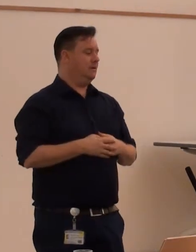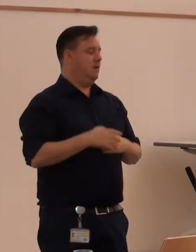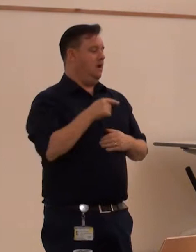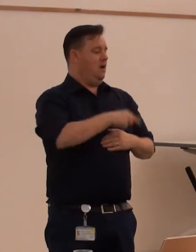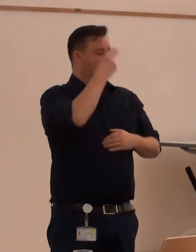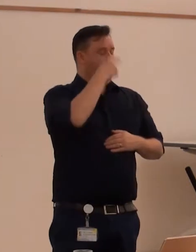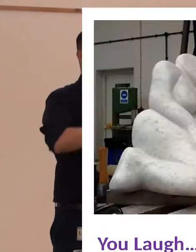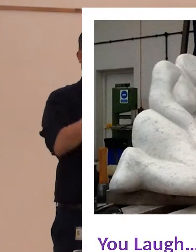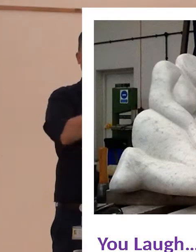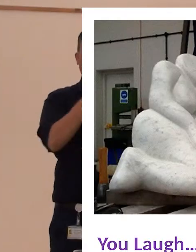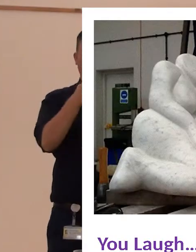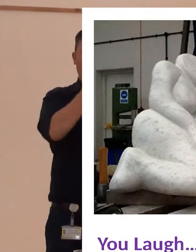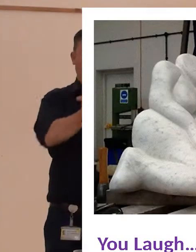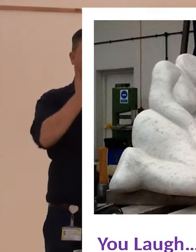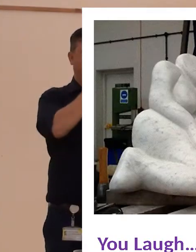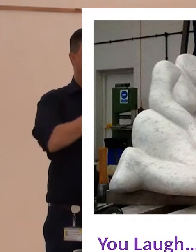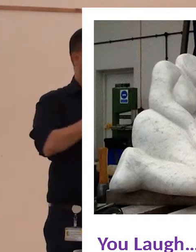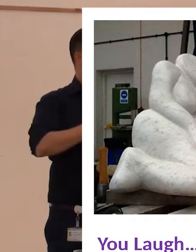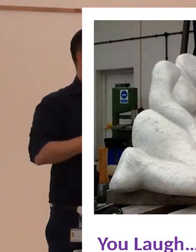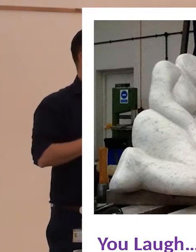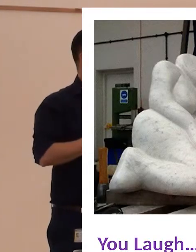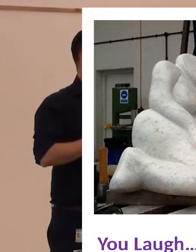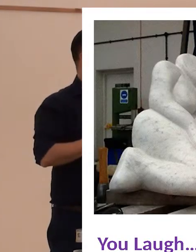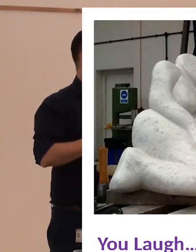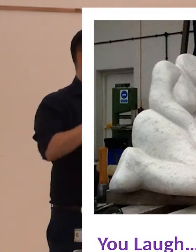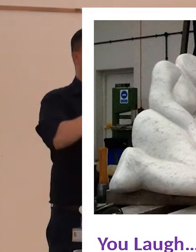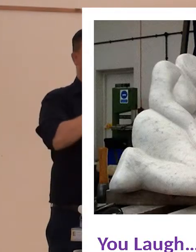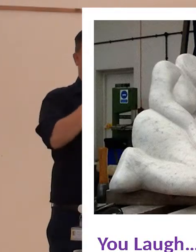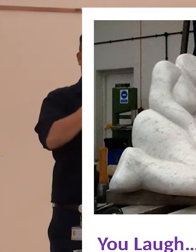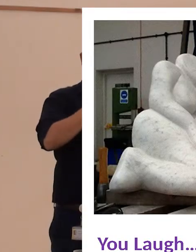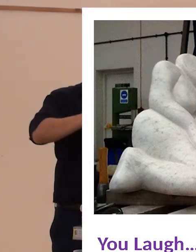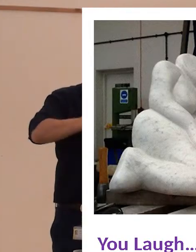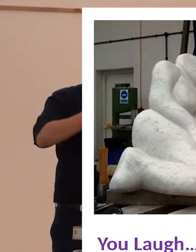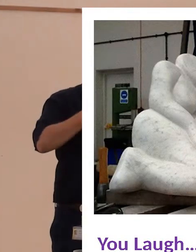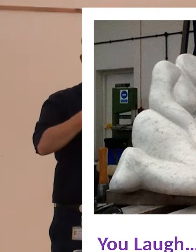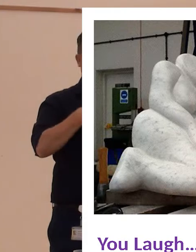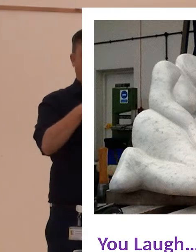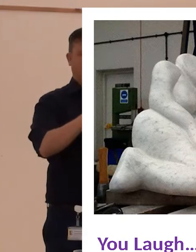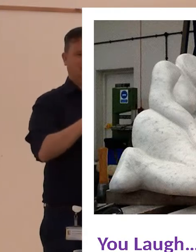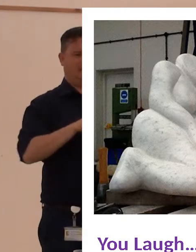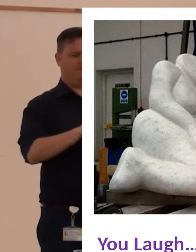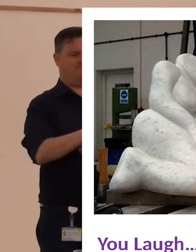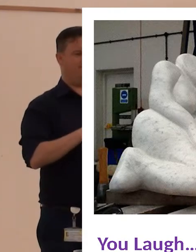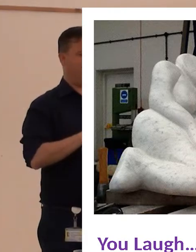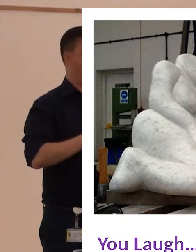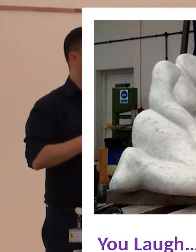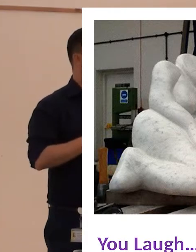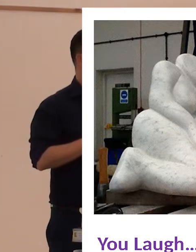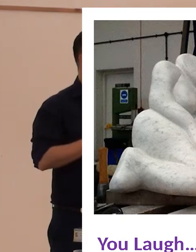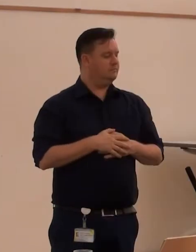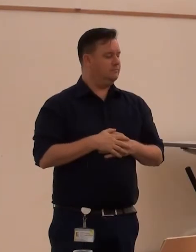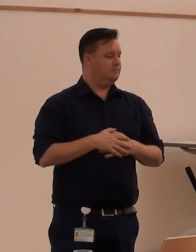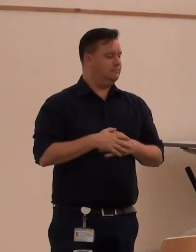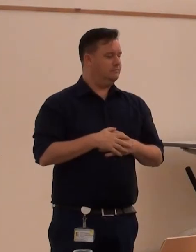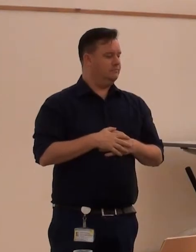is called You Laugh. And it's called You Laugh because I'm different about that, because you're all the same. And again, it's another piece